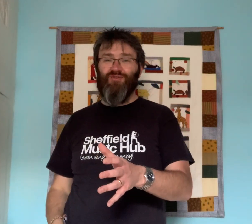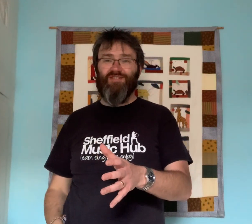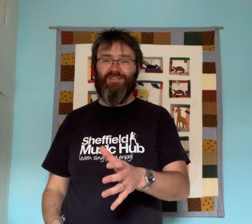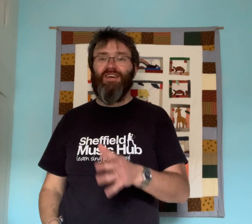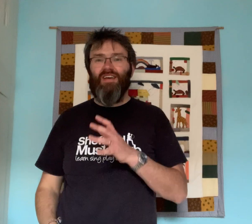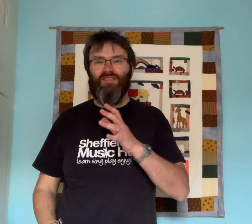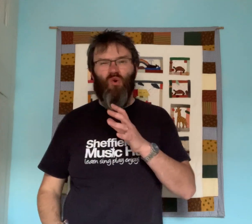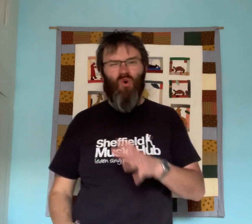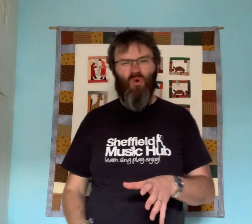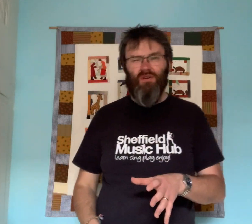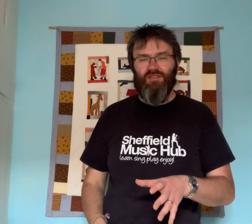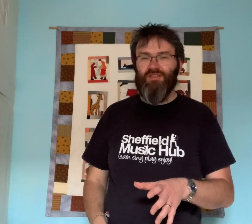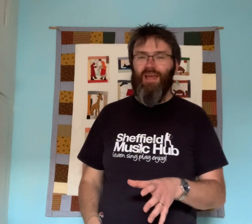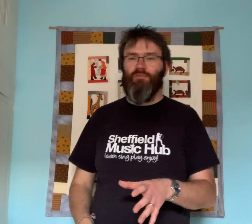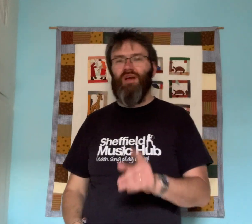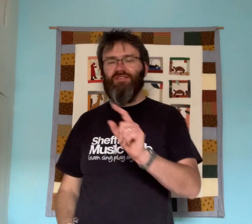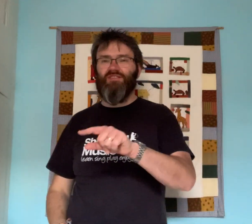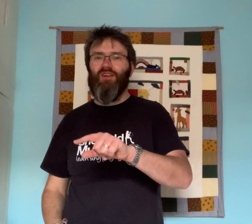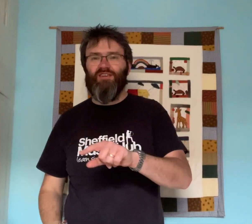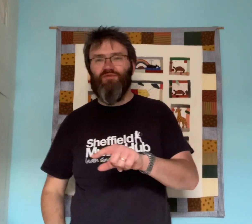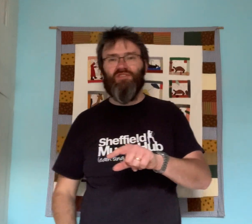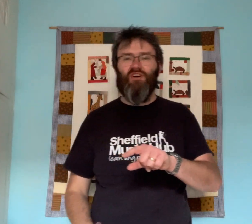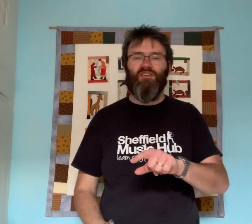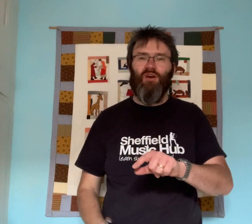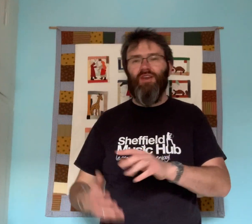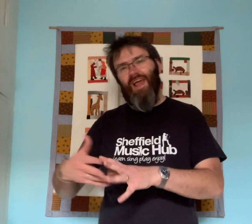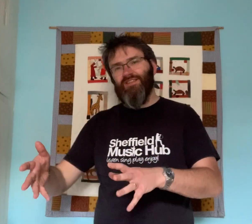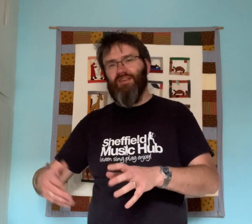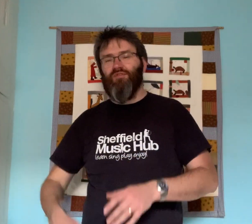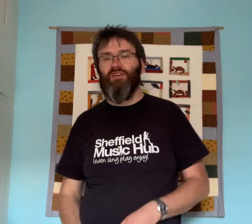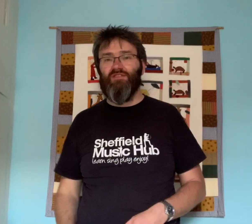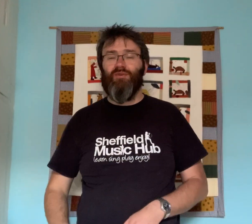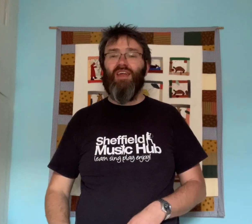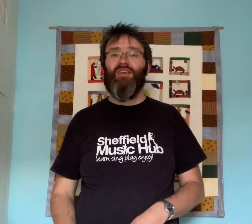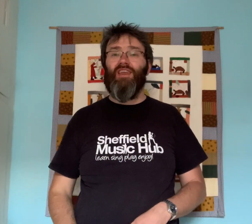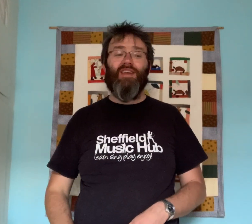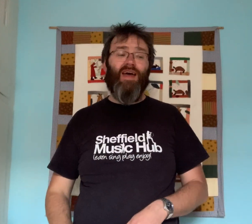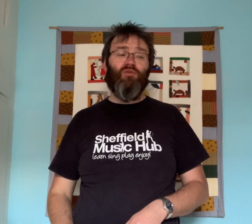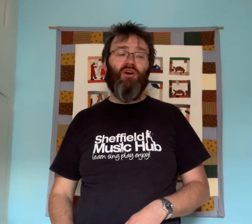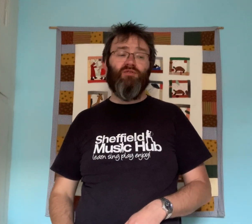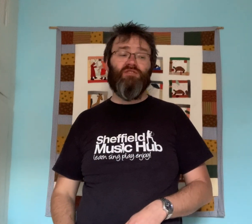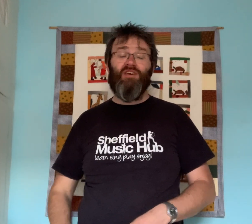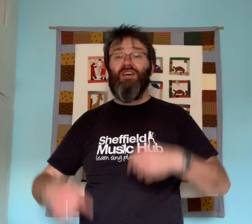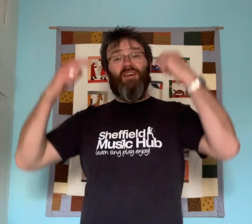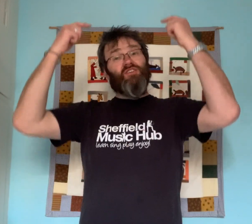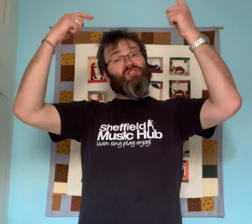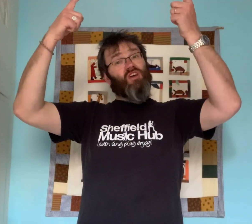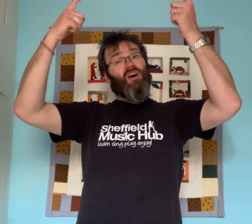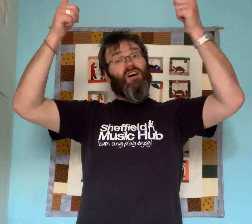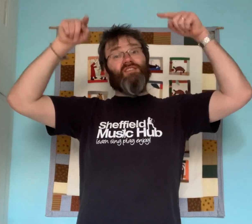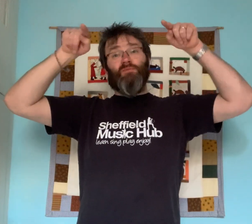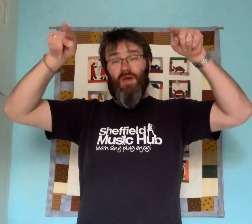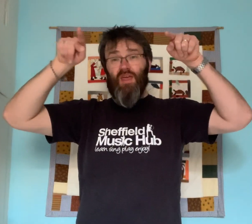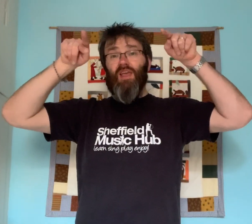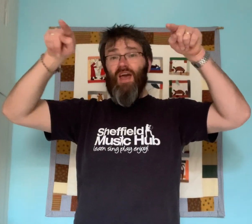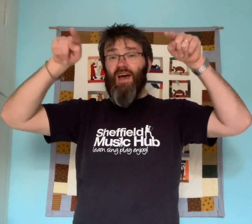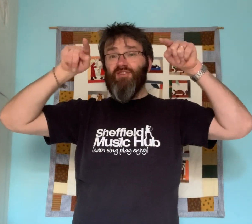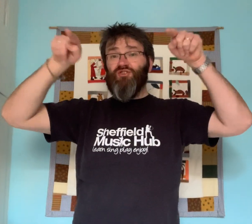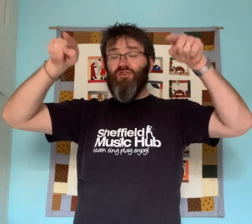chorus is almost the same, but it has a slightly different starting note and it ends differently. So it now goes, just pick and